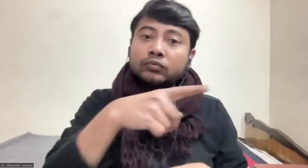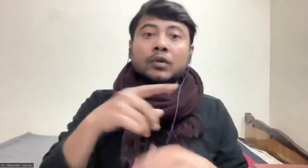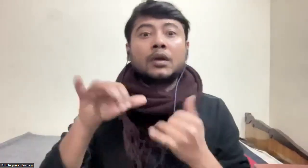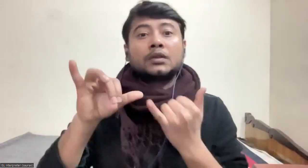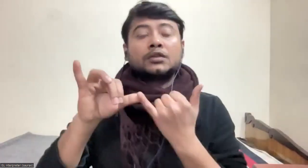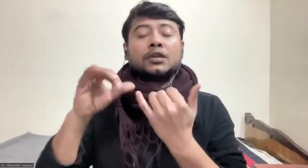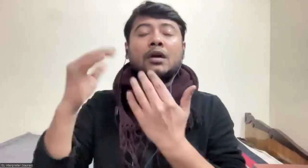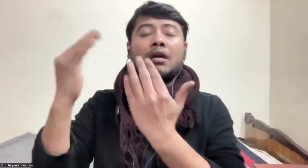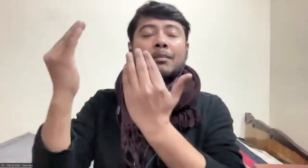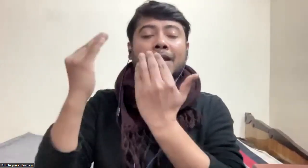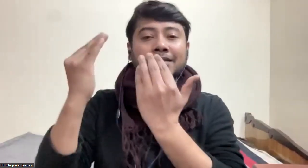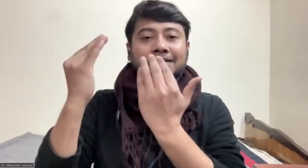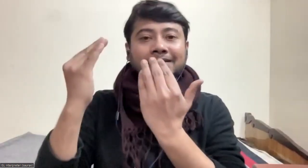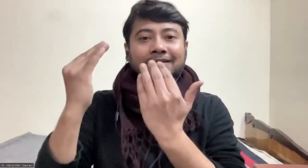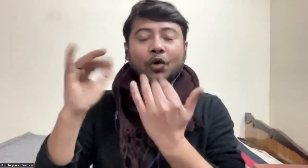level.